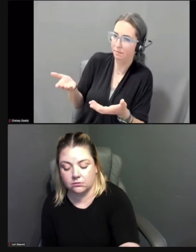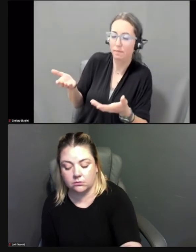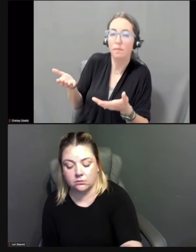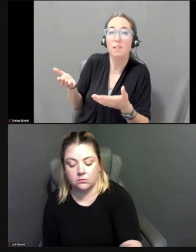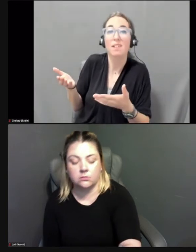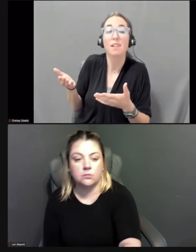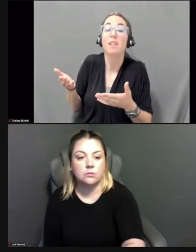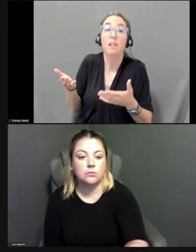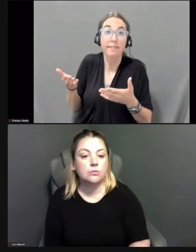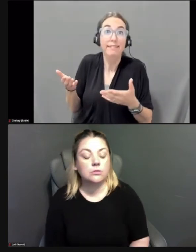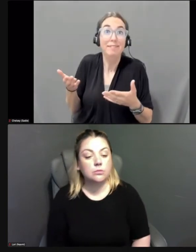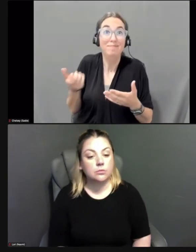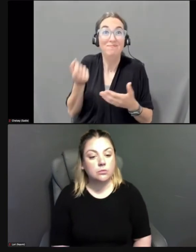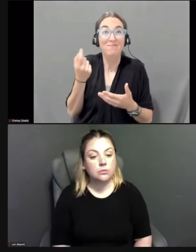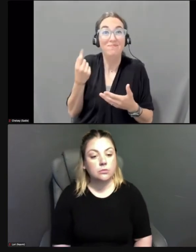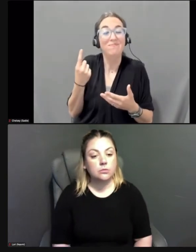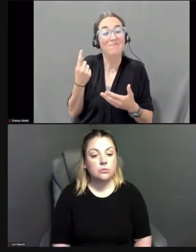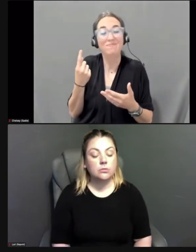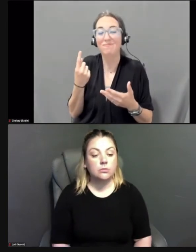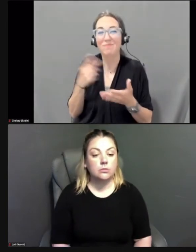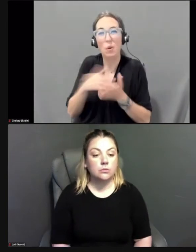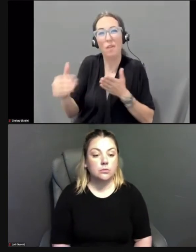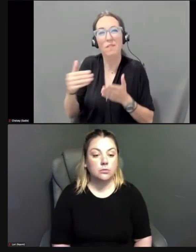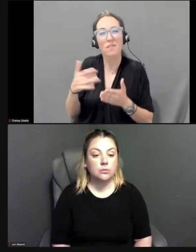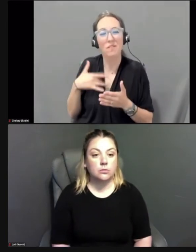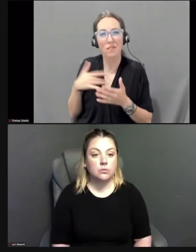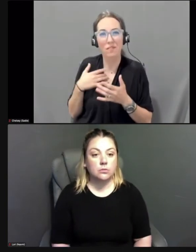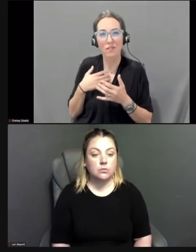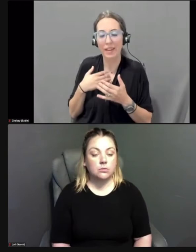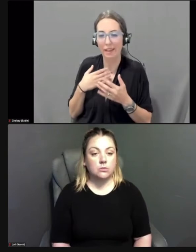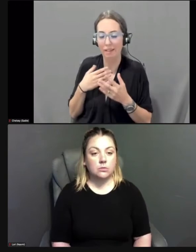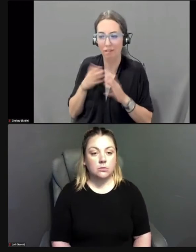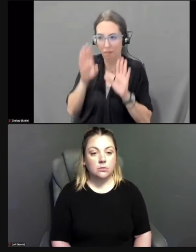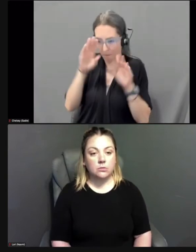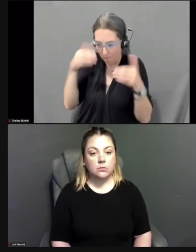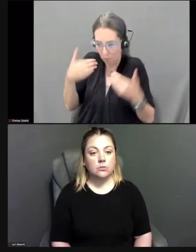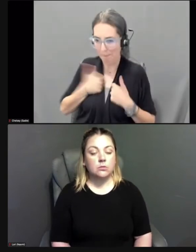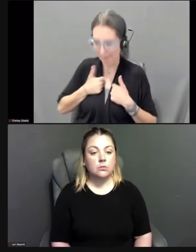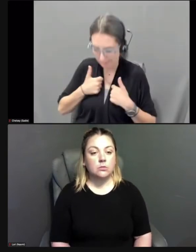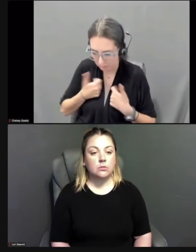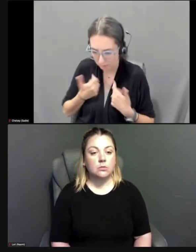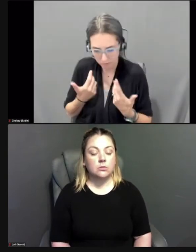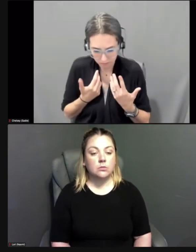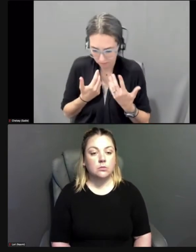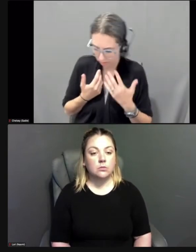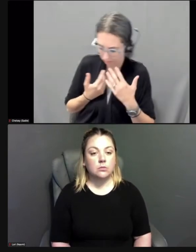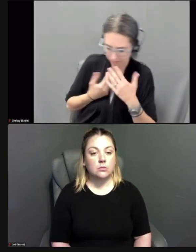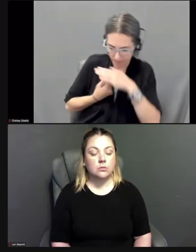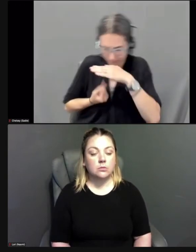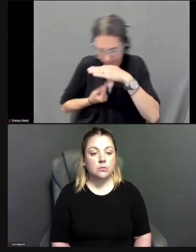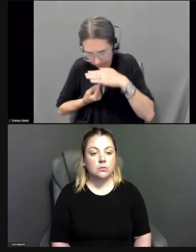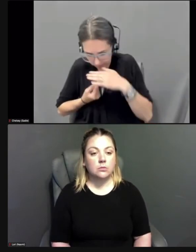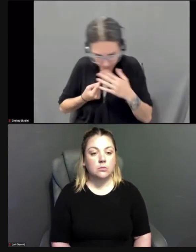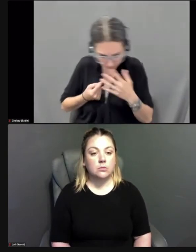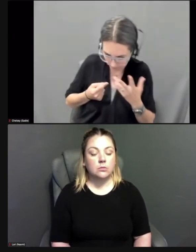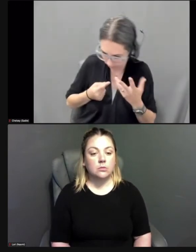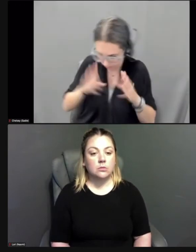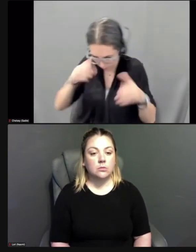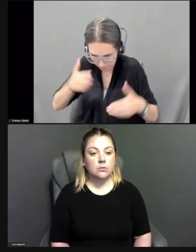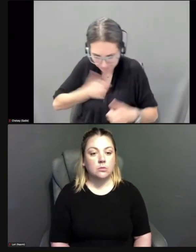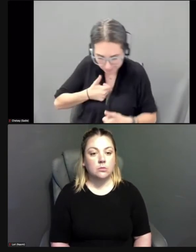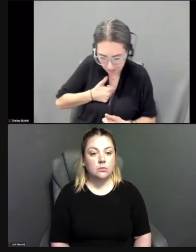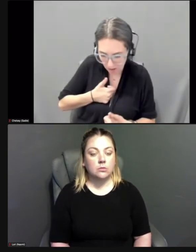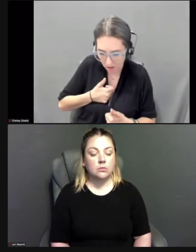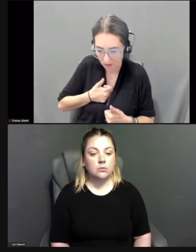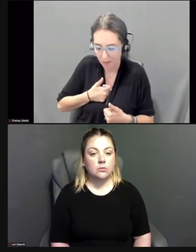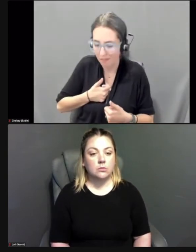individual level that we neglect to look at the bigger picture and the societal level of things. And I think that's been a big part of this growth